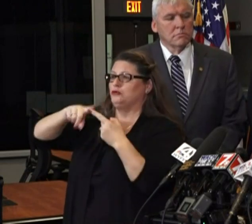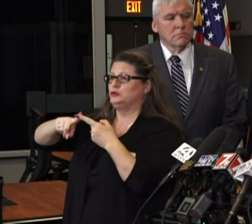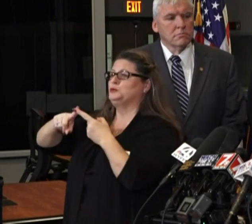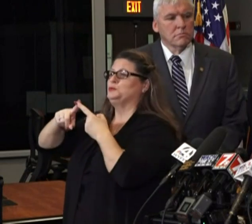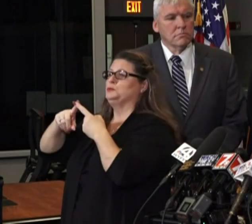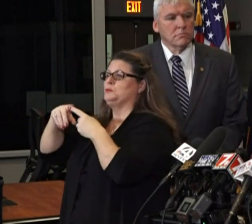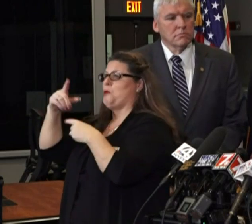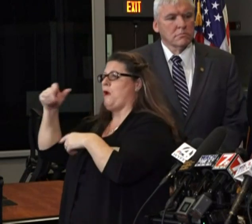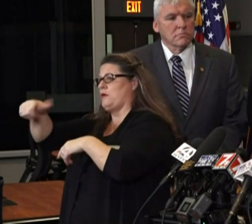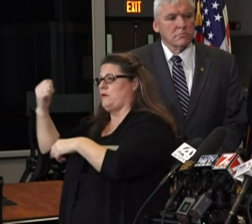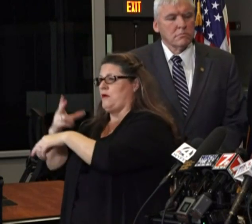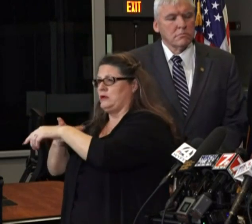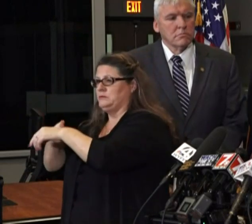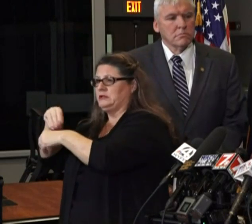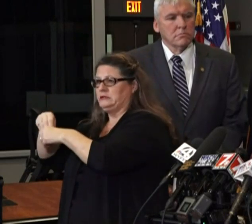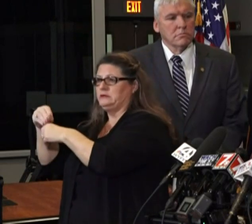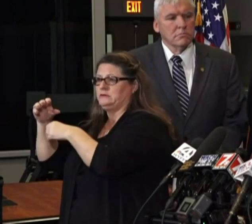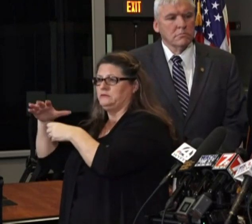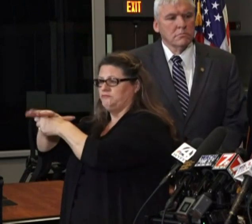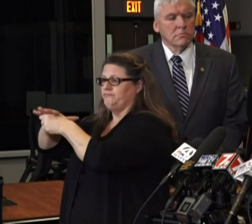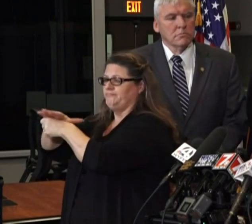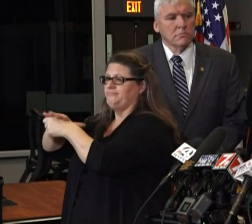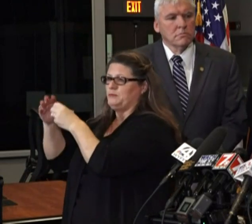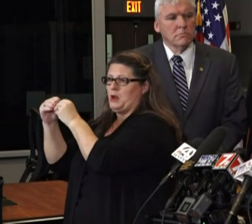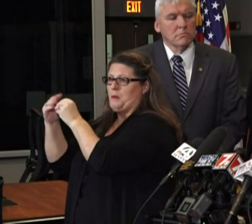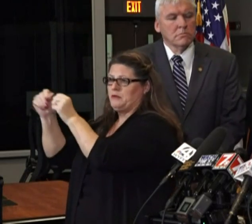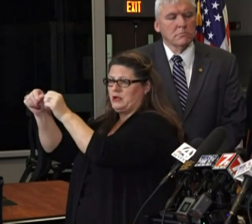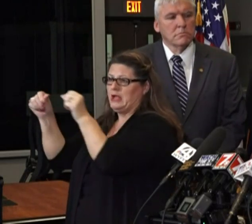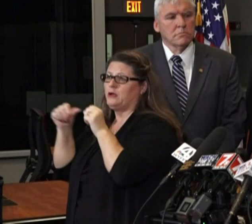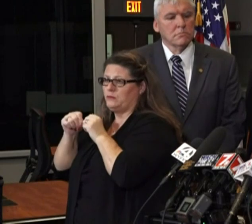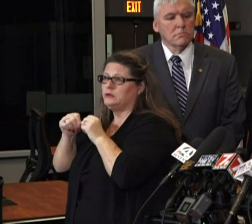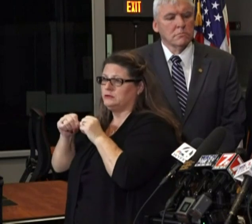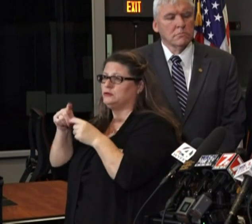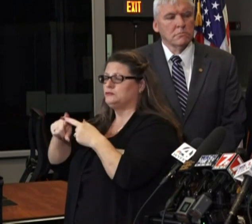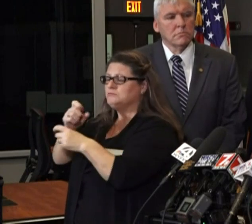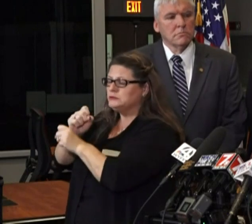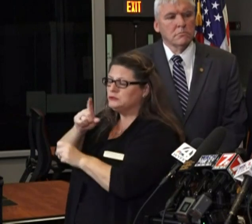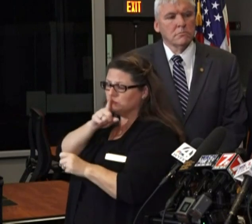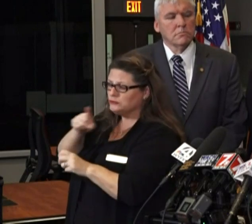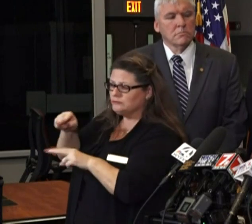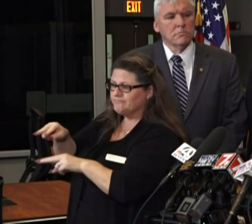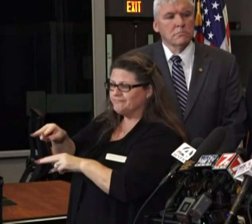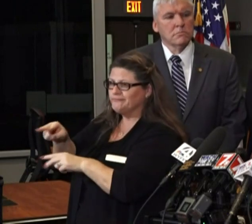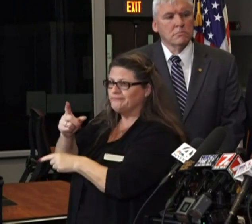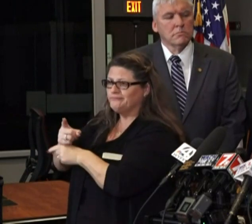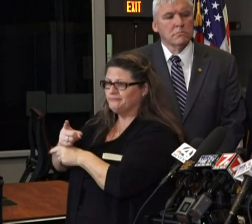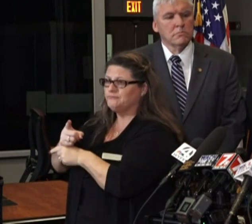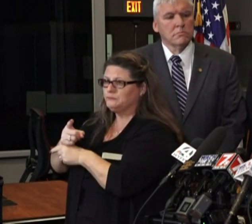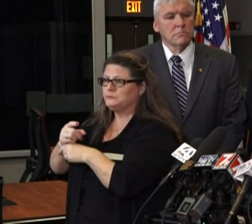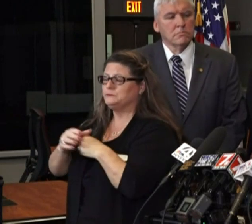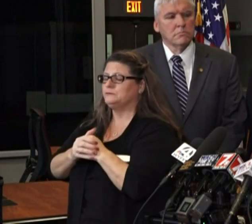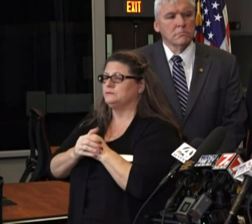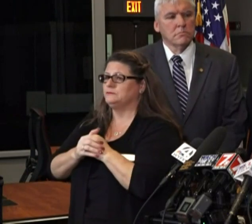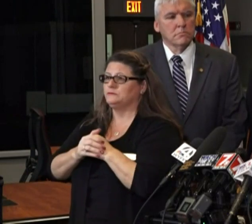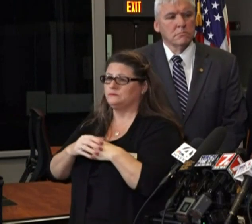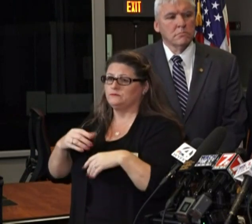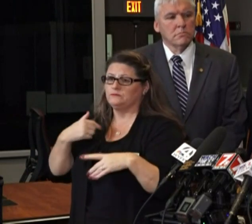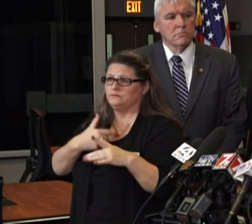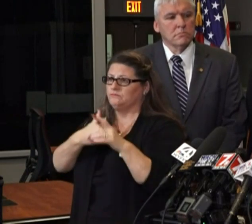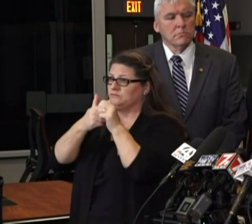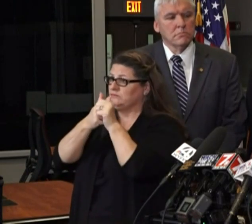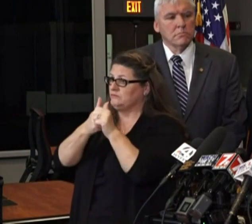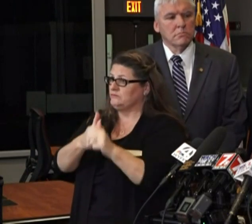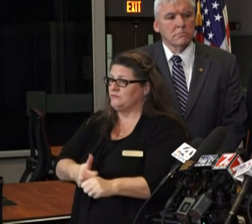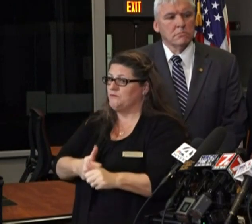needs see. As part of all of our initial notification processes, DHEC works